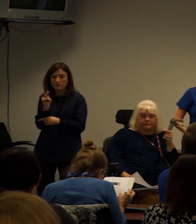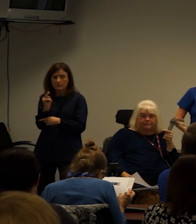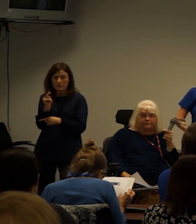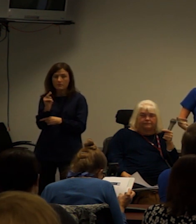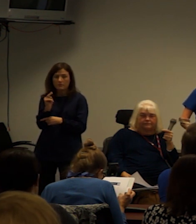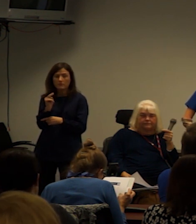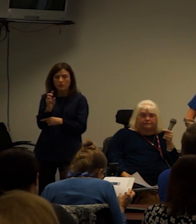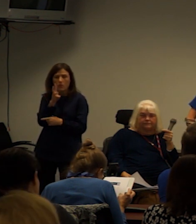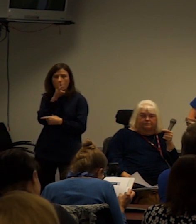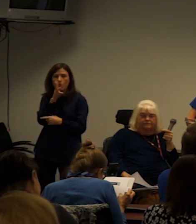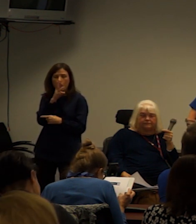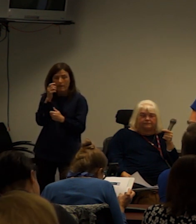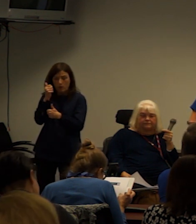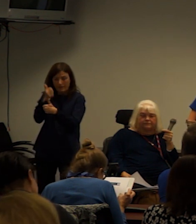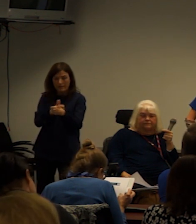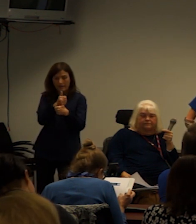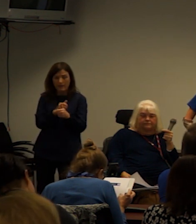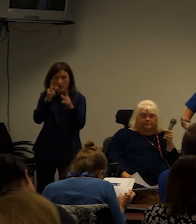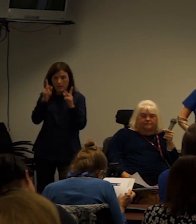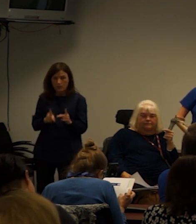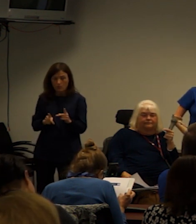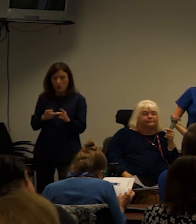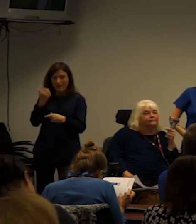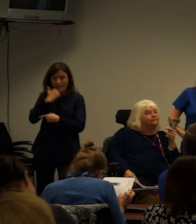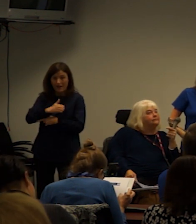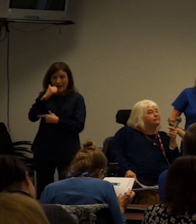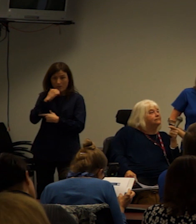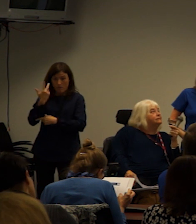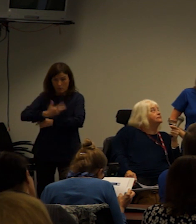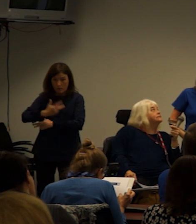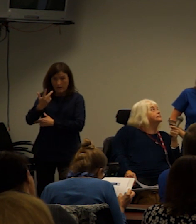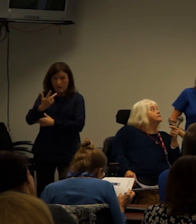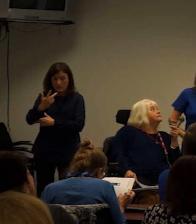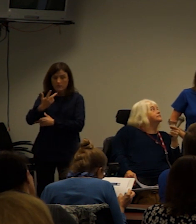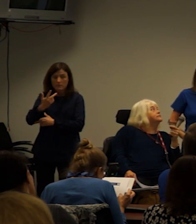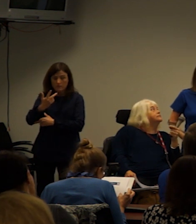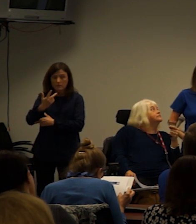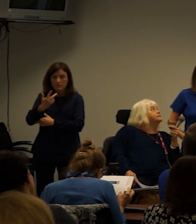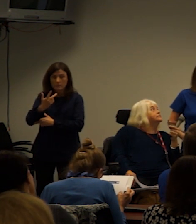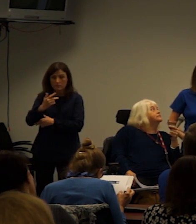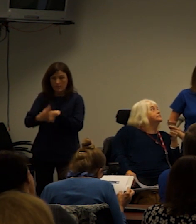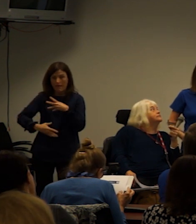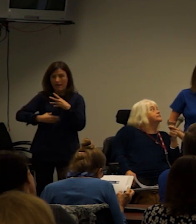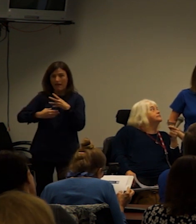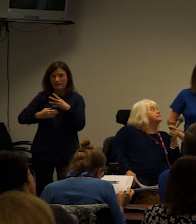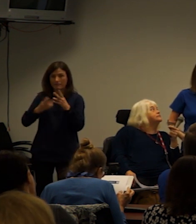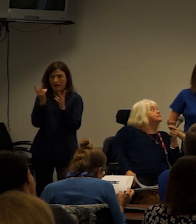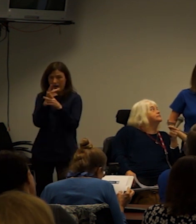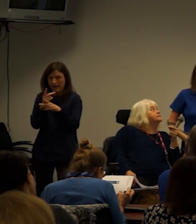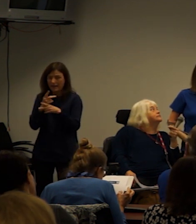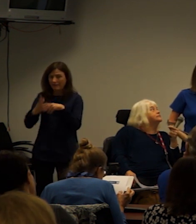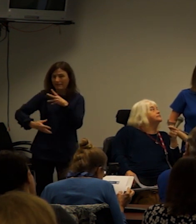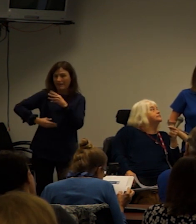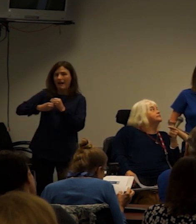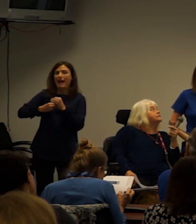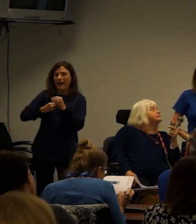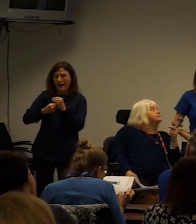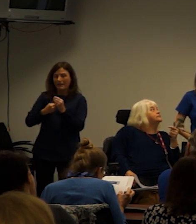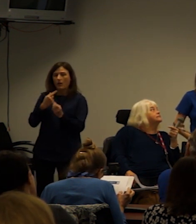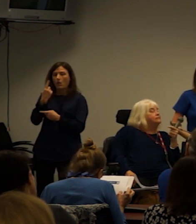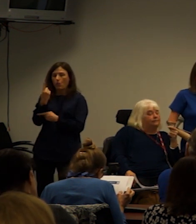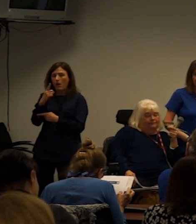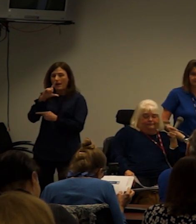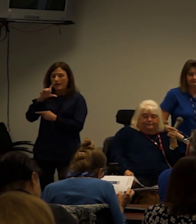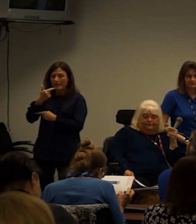a gallon of water per person per day for 3 days. Add a gallon for your dog or your